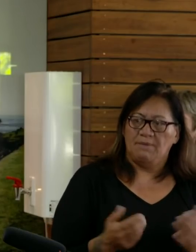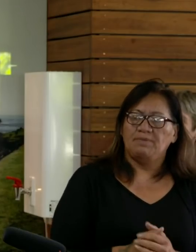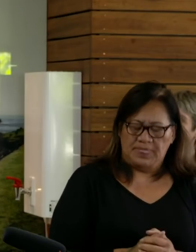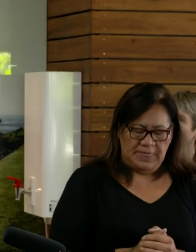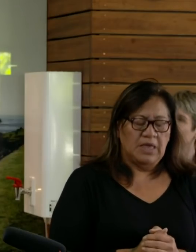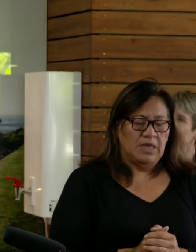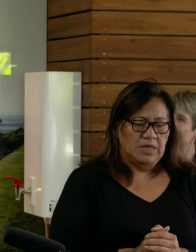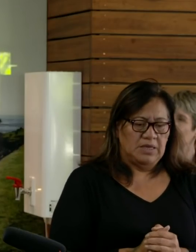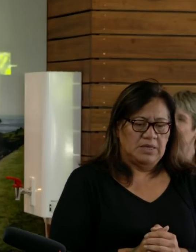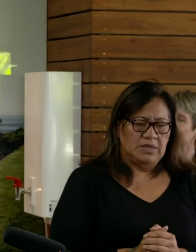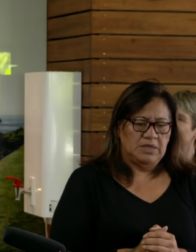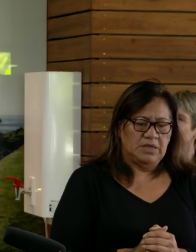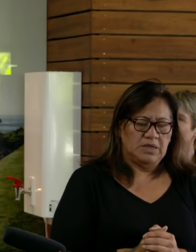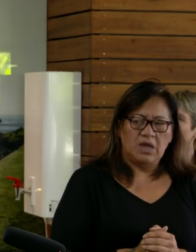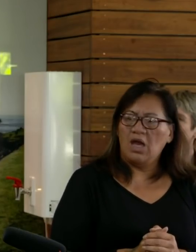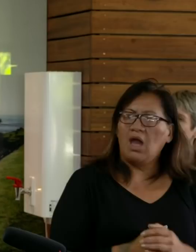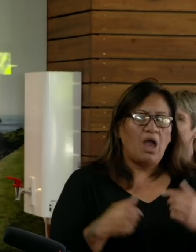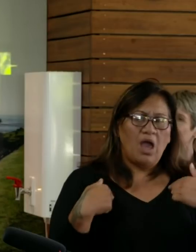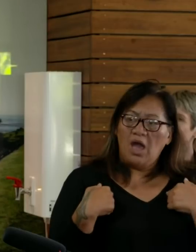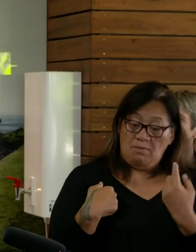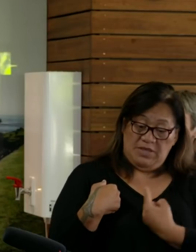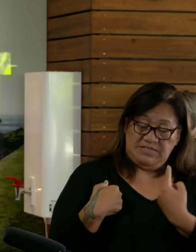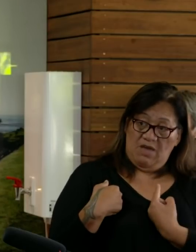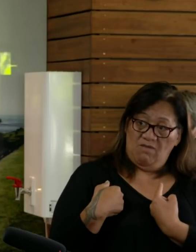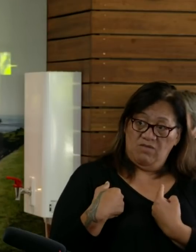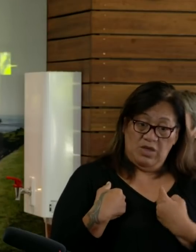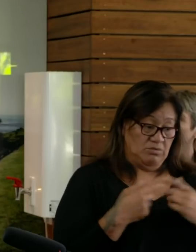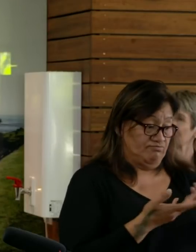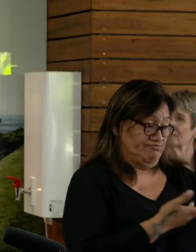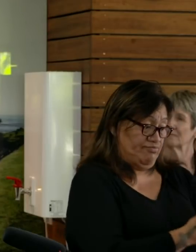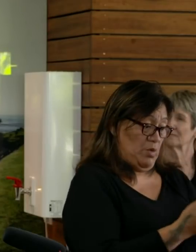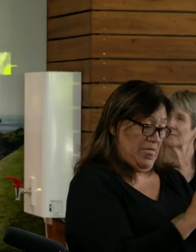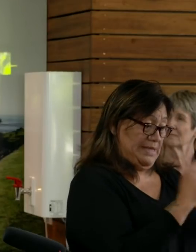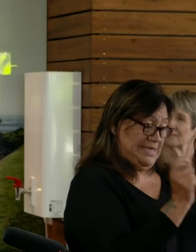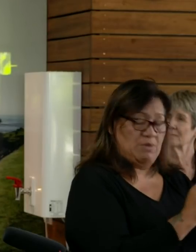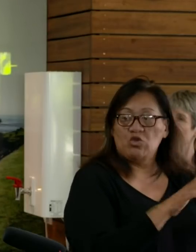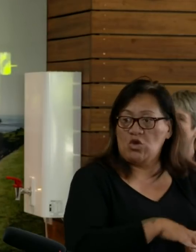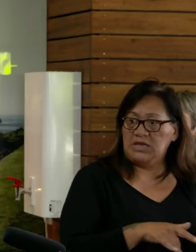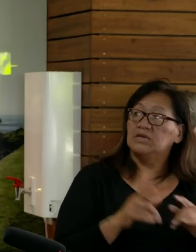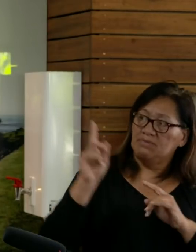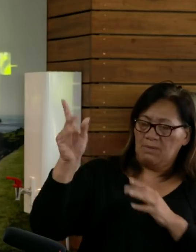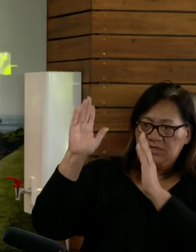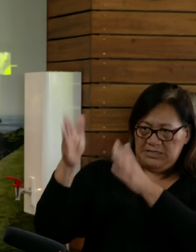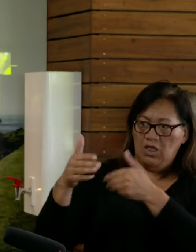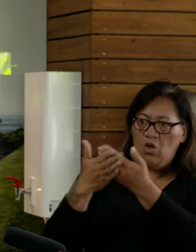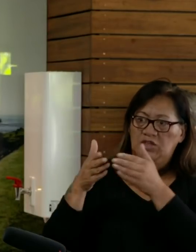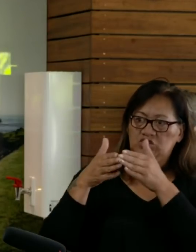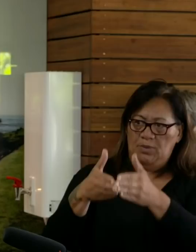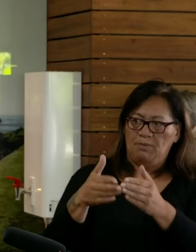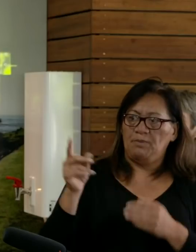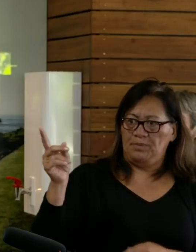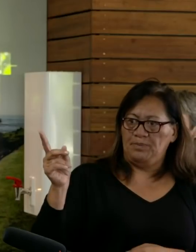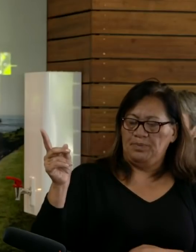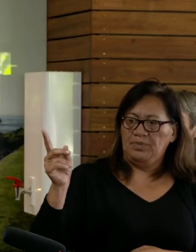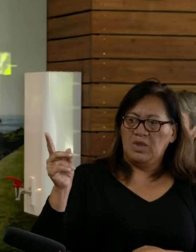lay. I have not had a chance yet to debrief that team. They are still making their way back from the ship. I think we can provide some